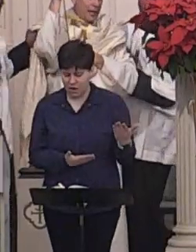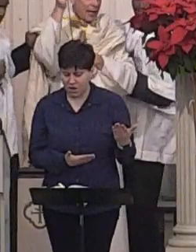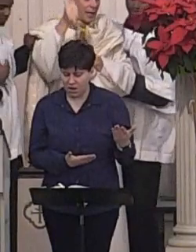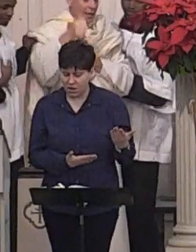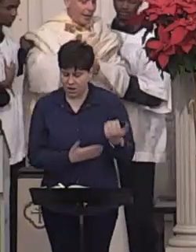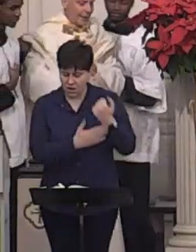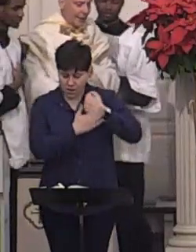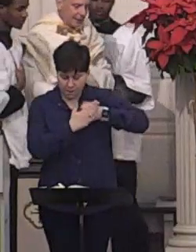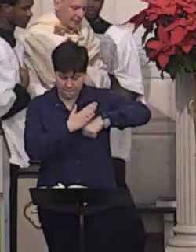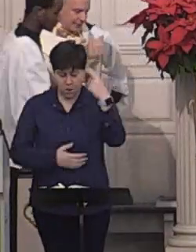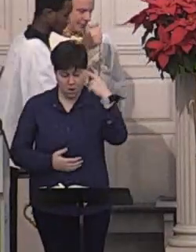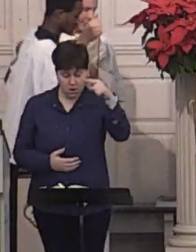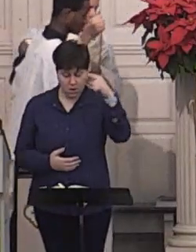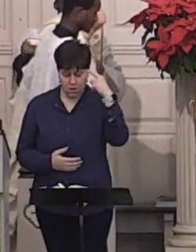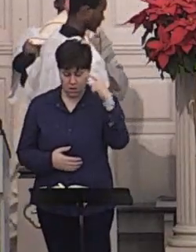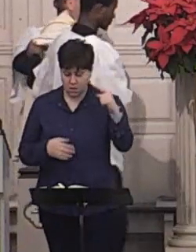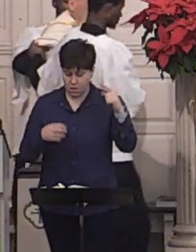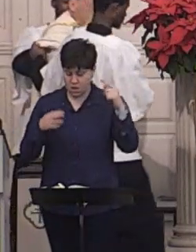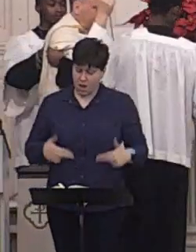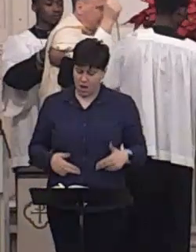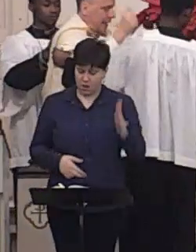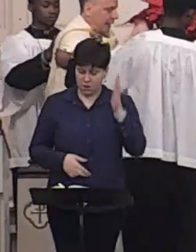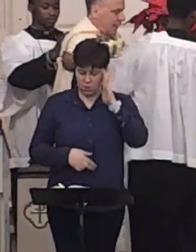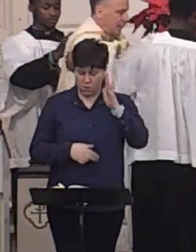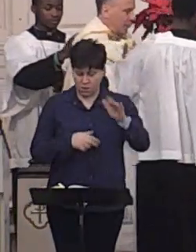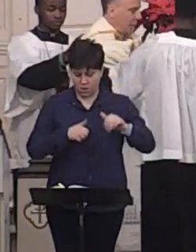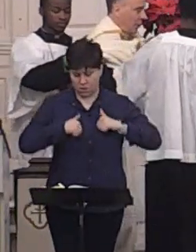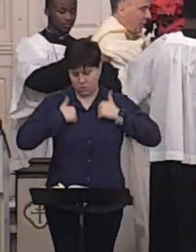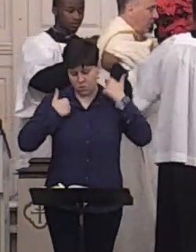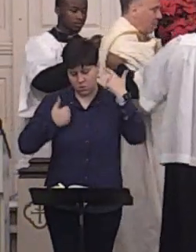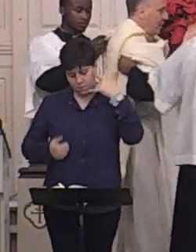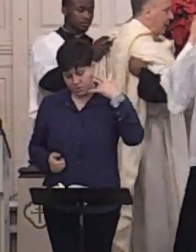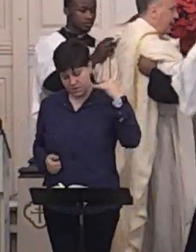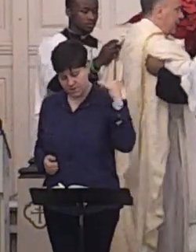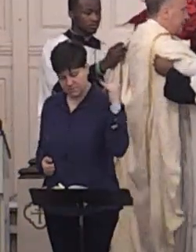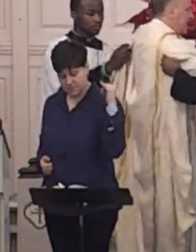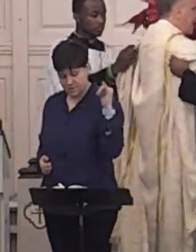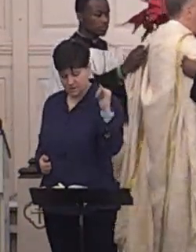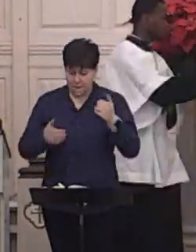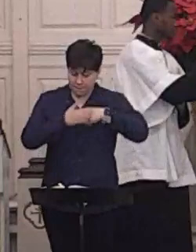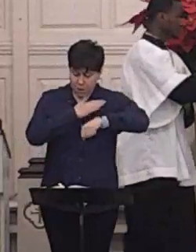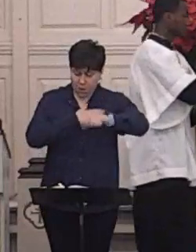by, born that man no more may.